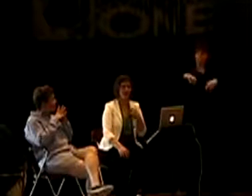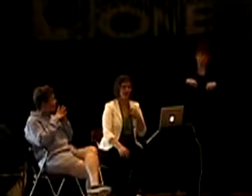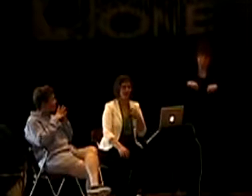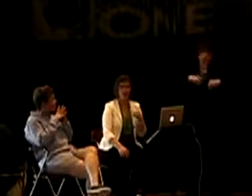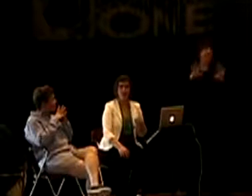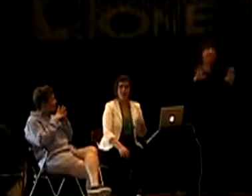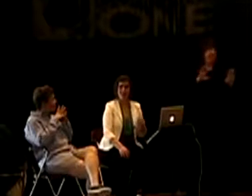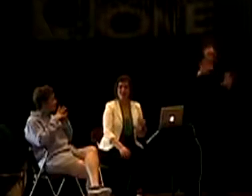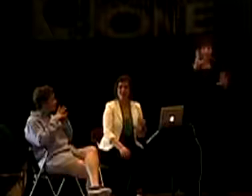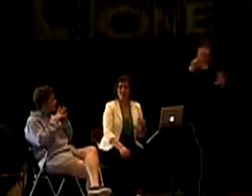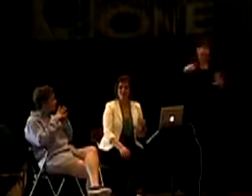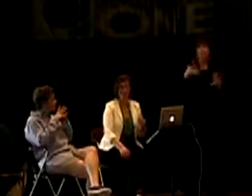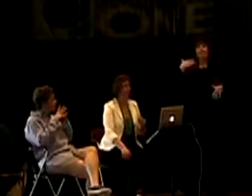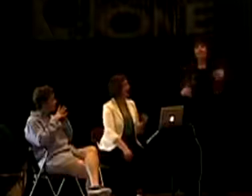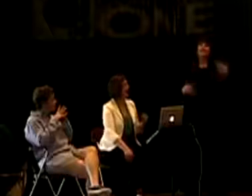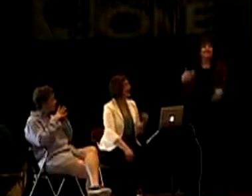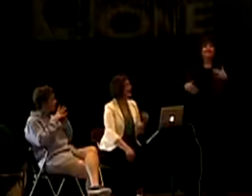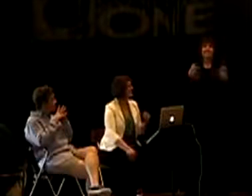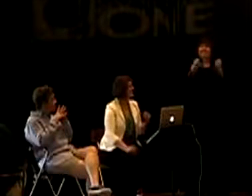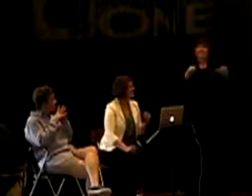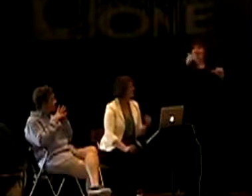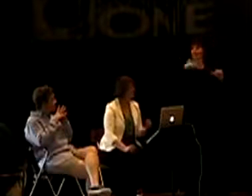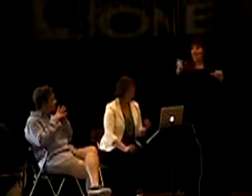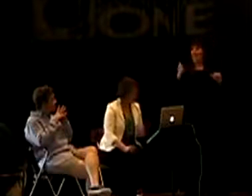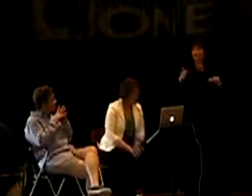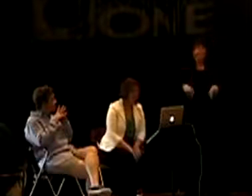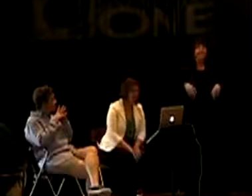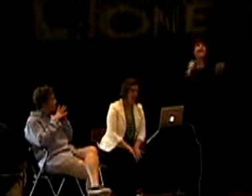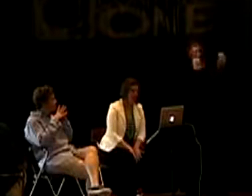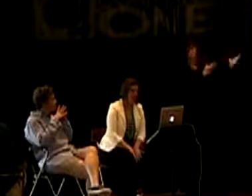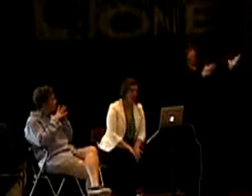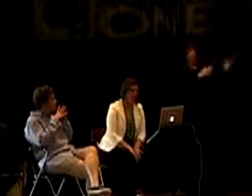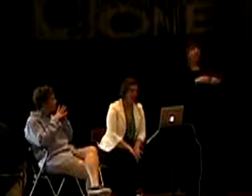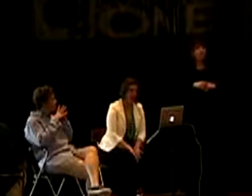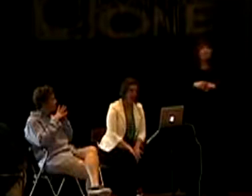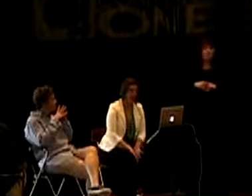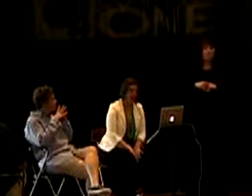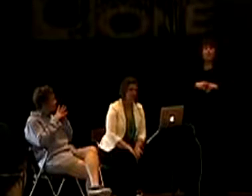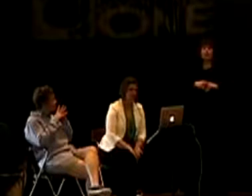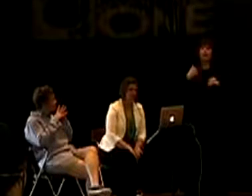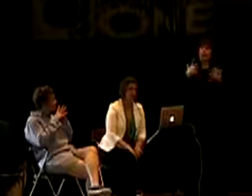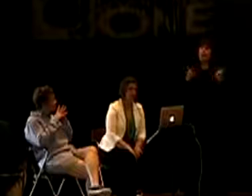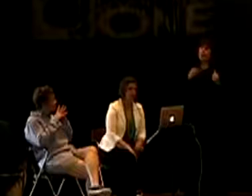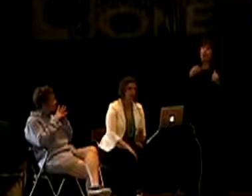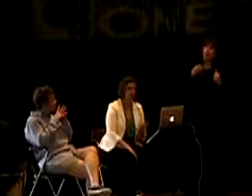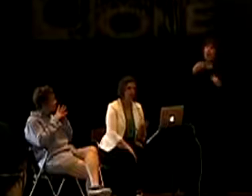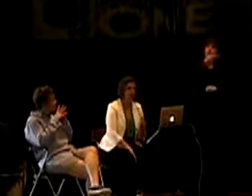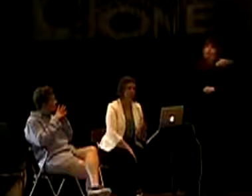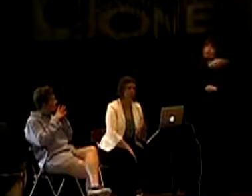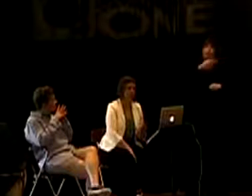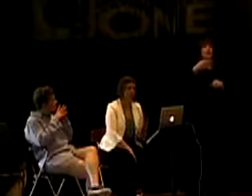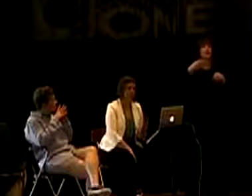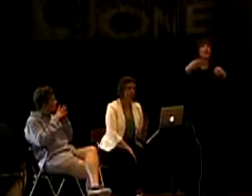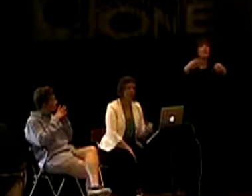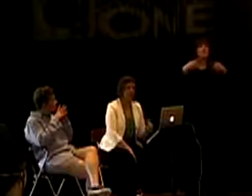will roll with the punches, I'm sure. So, Aditi, I wanted to start by getting you to just talk very briefly